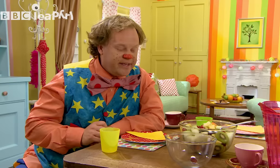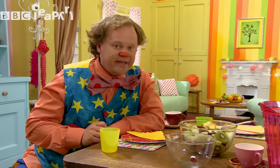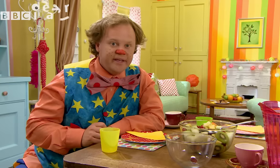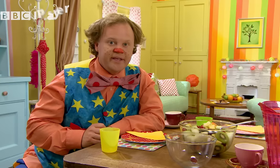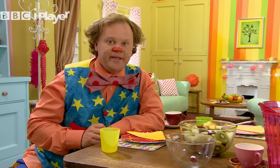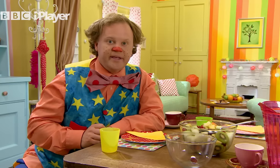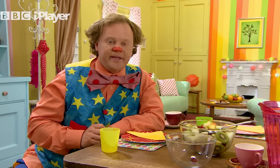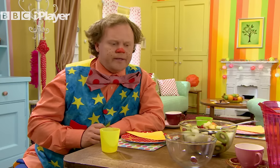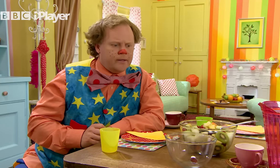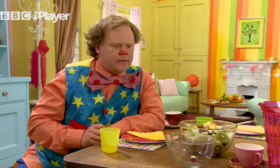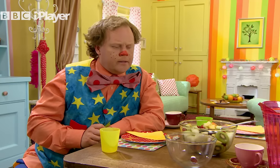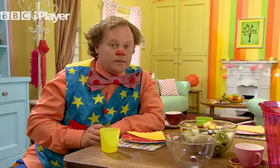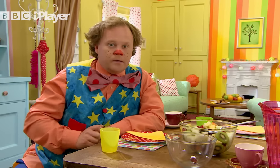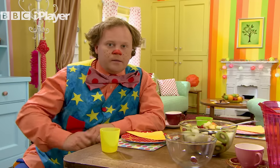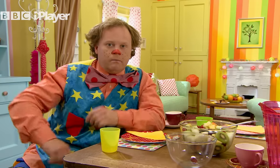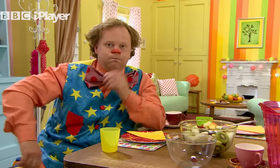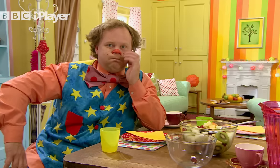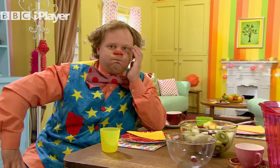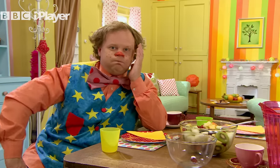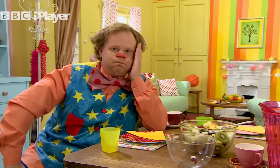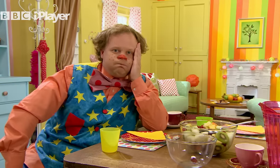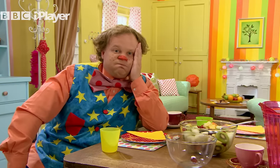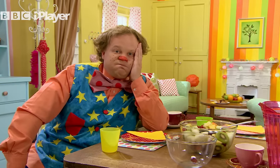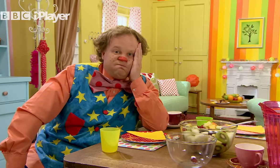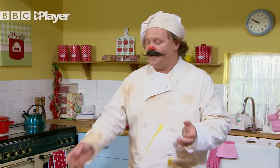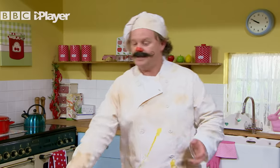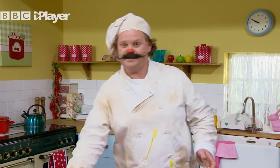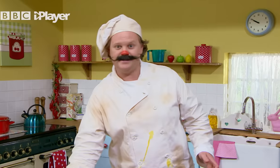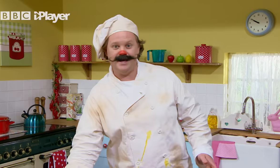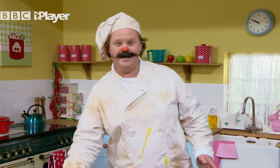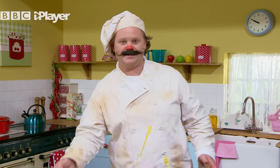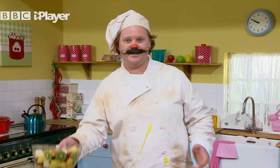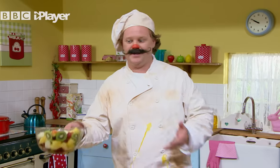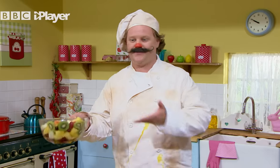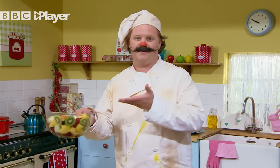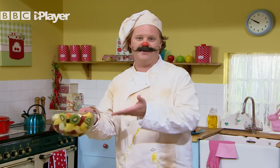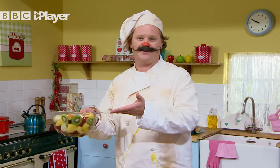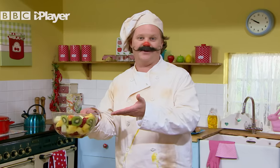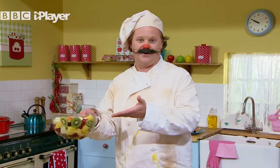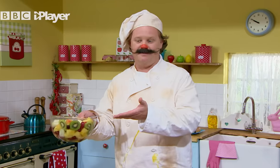Oh, no. That is not for Mr. Tumble. This is for Monsieur Tumble.